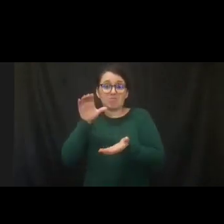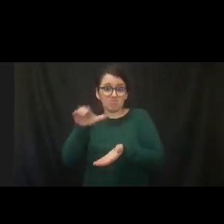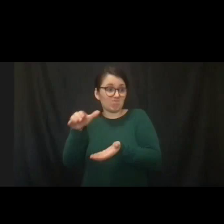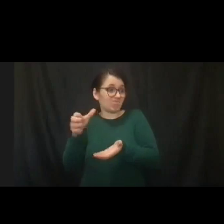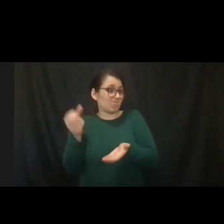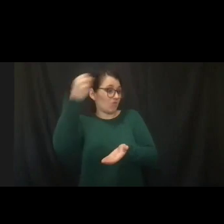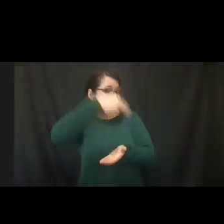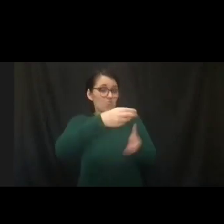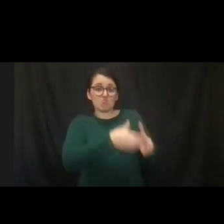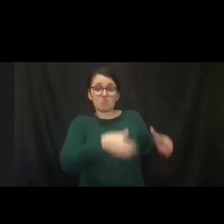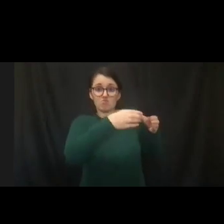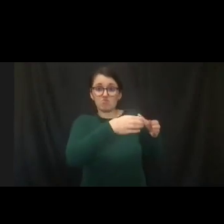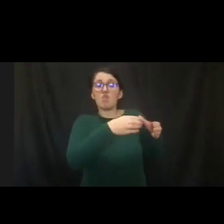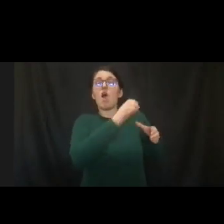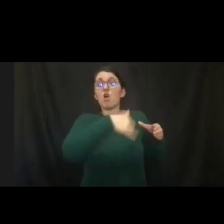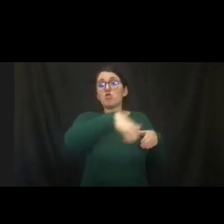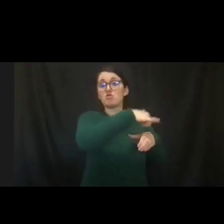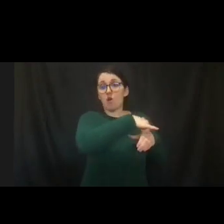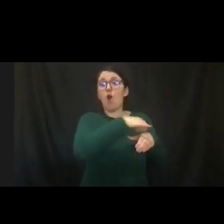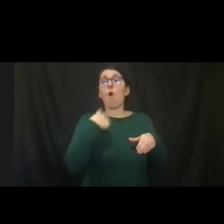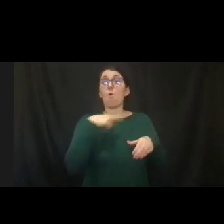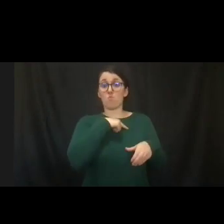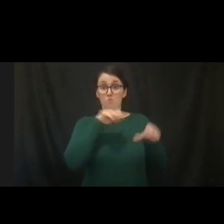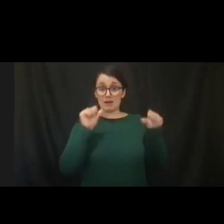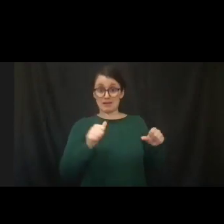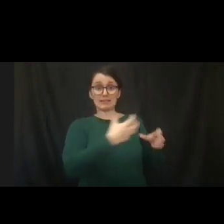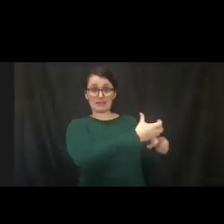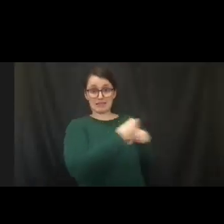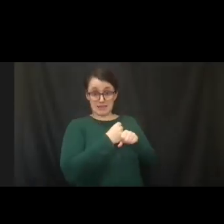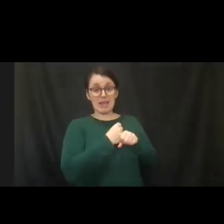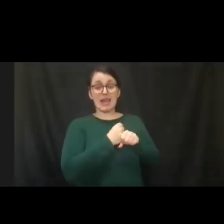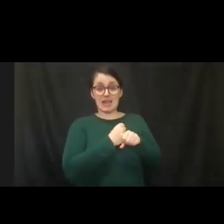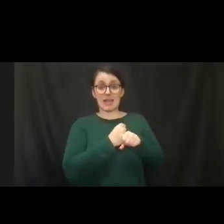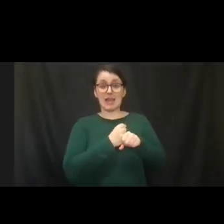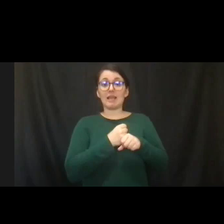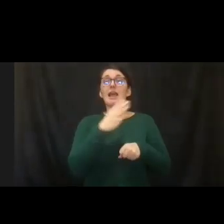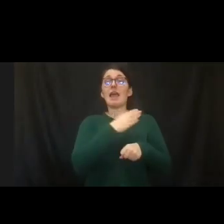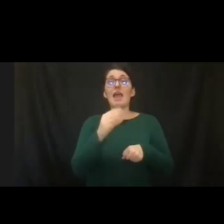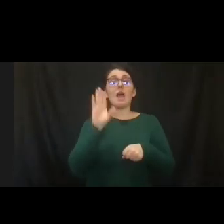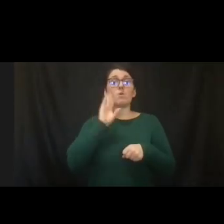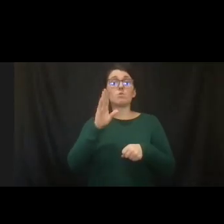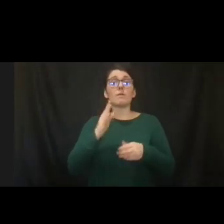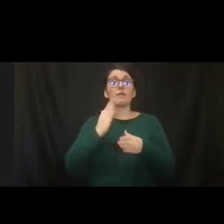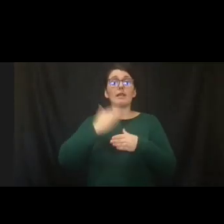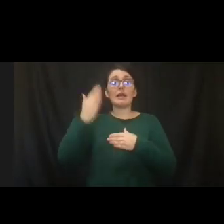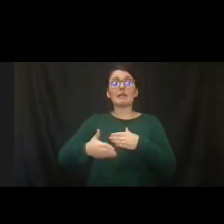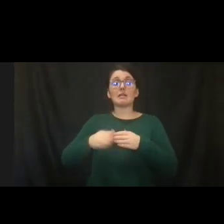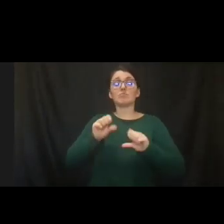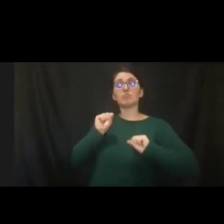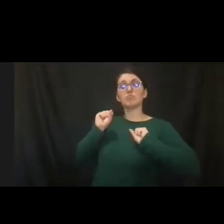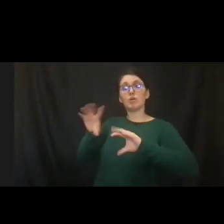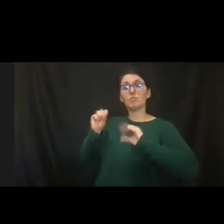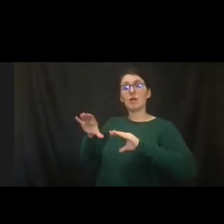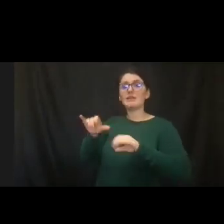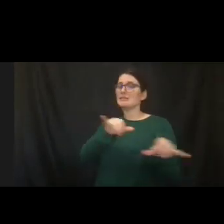that here at the transfer station as well. And it actually will go to the same place that our yard debris from